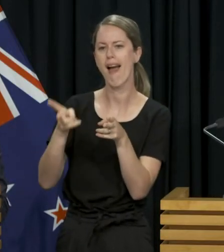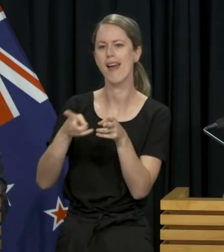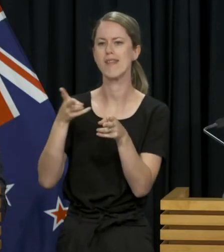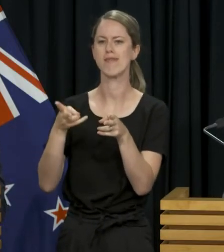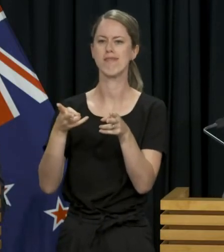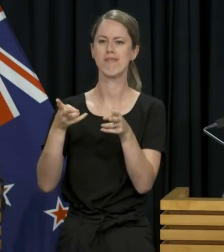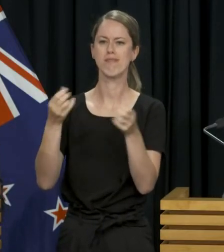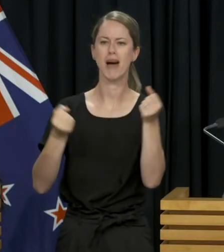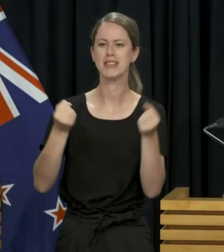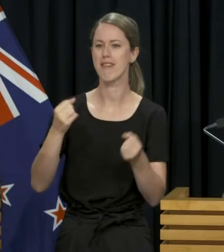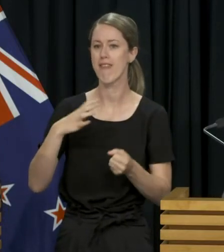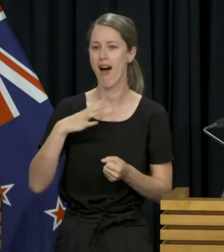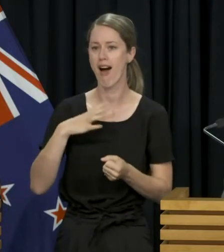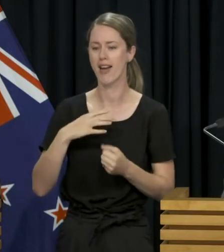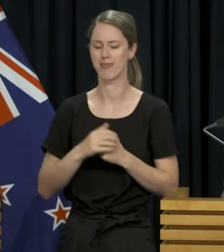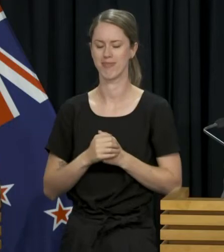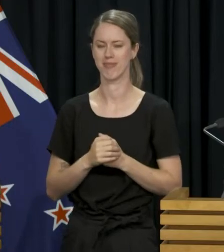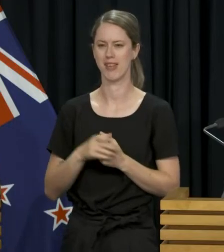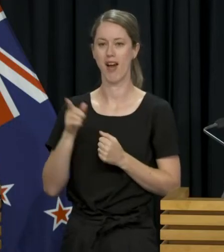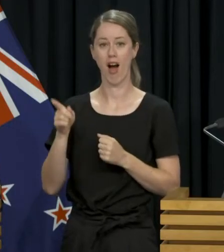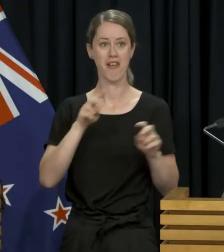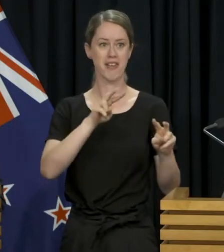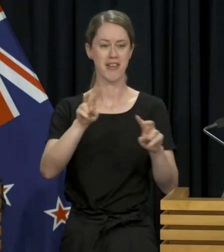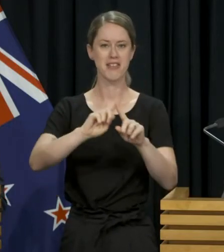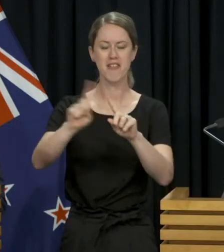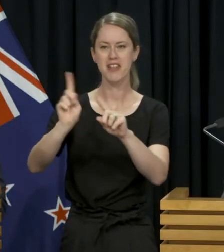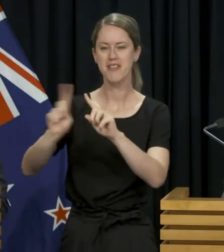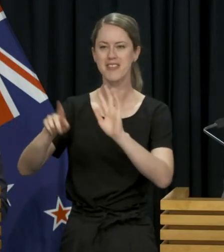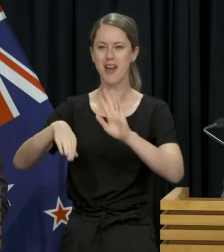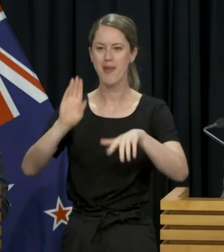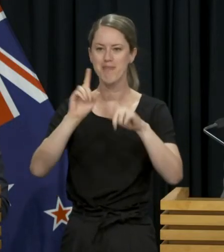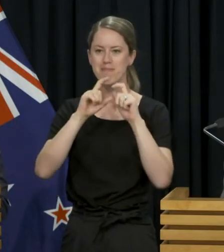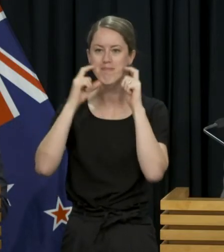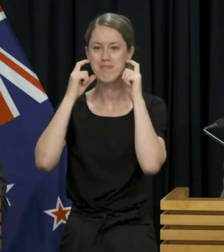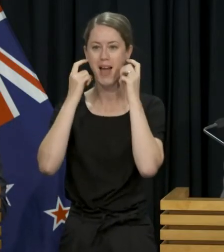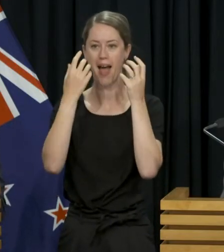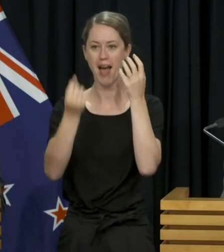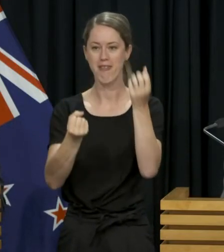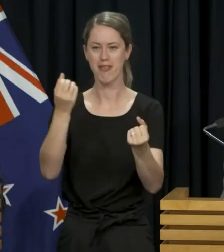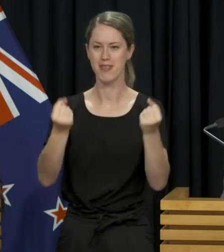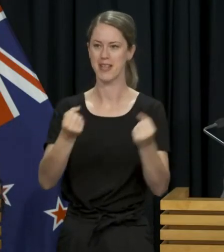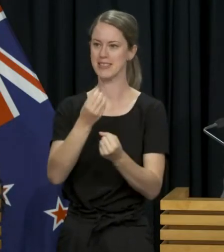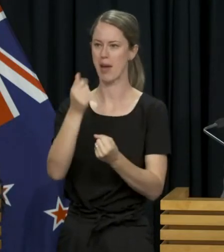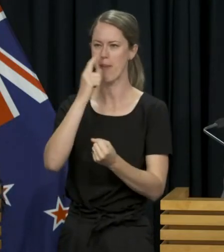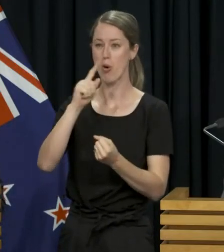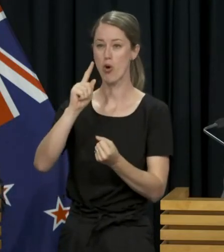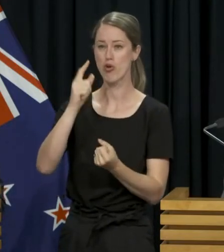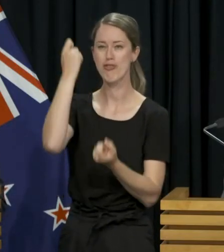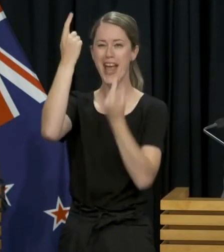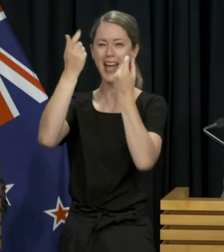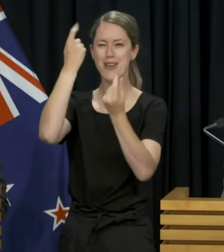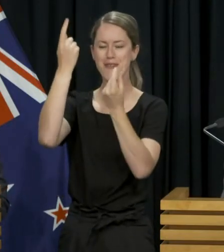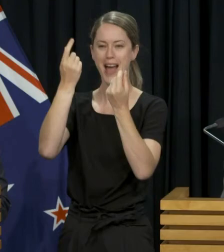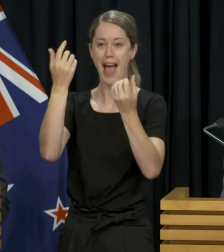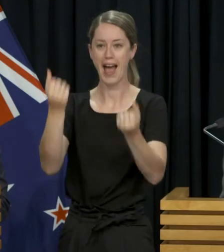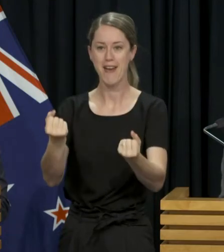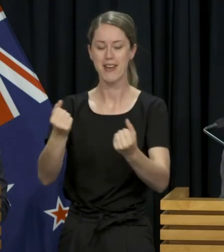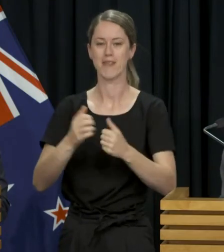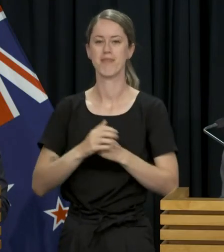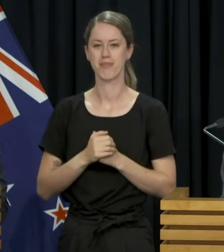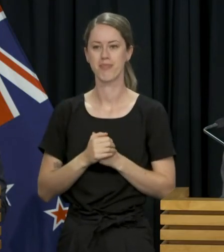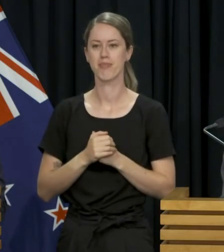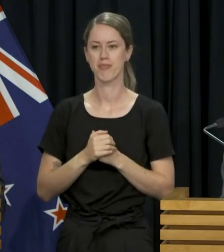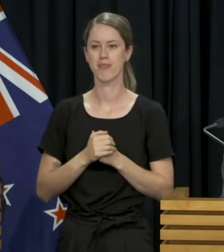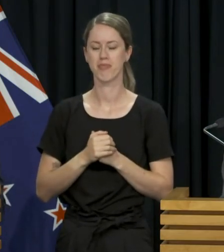all sorts of examples of creative face coverings. I commend people for the passion and the dedication that they have been showing in